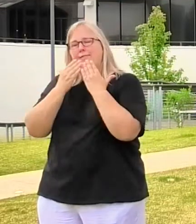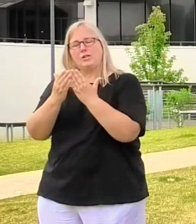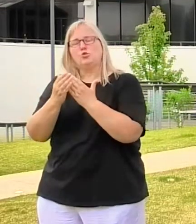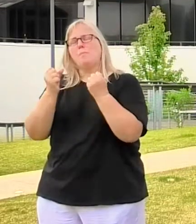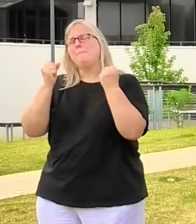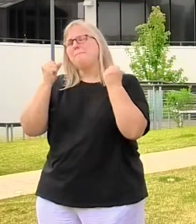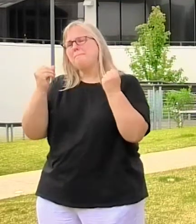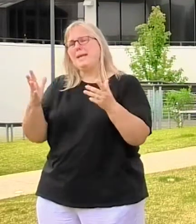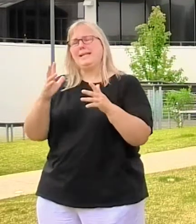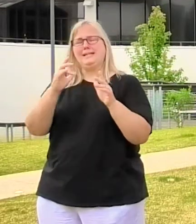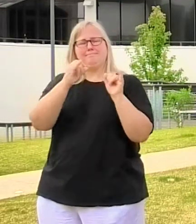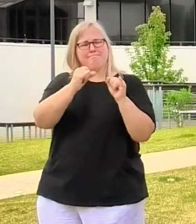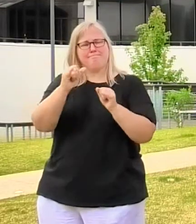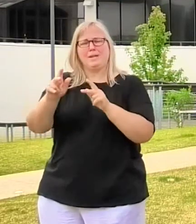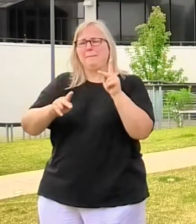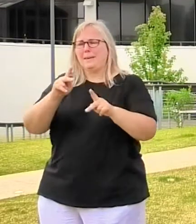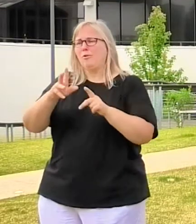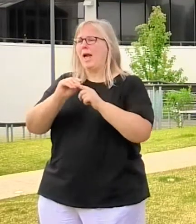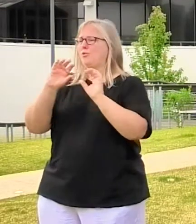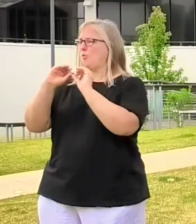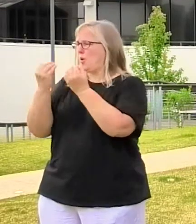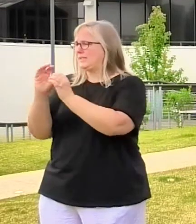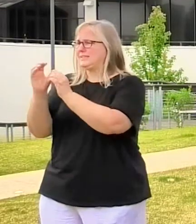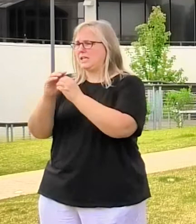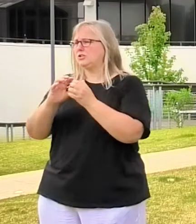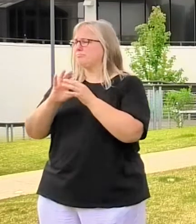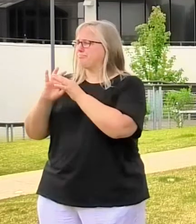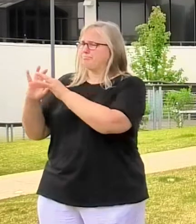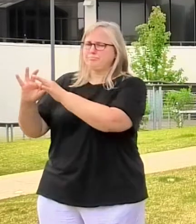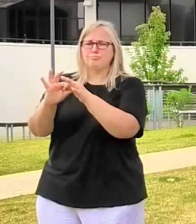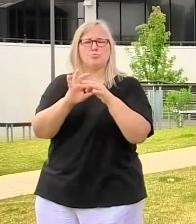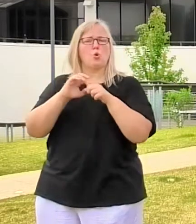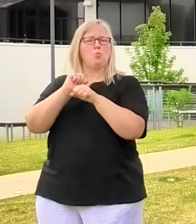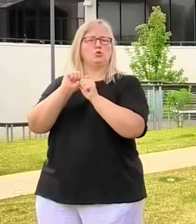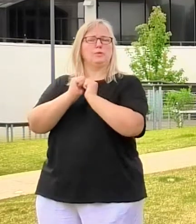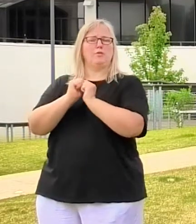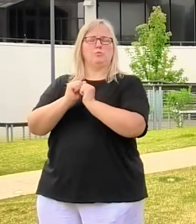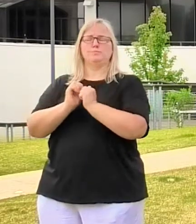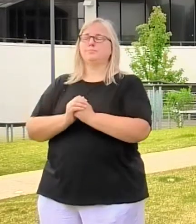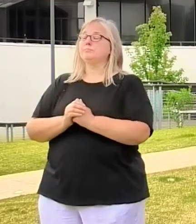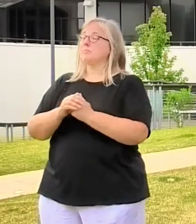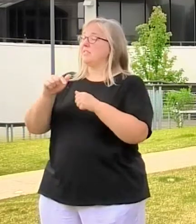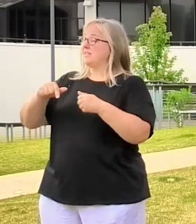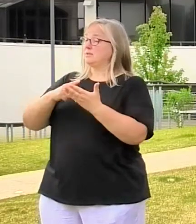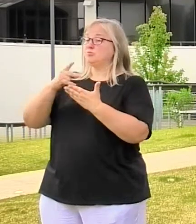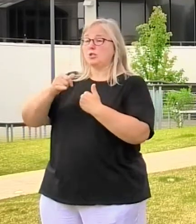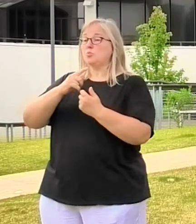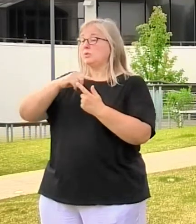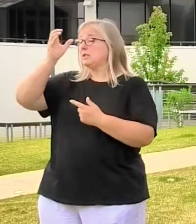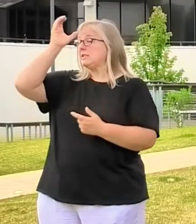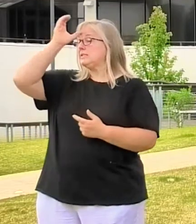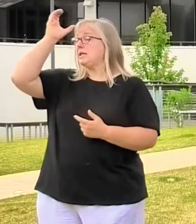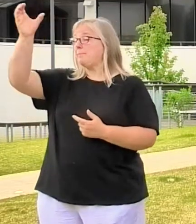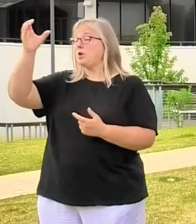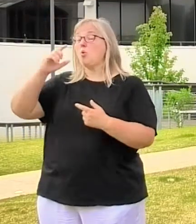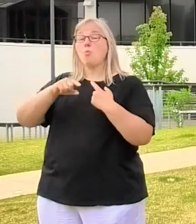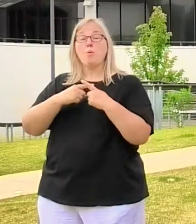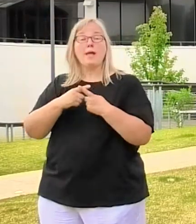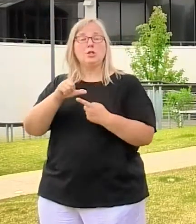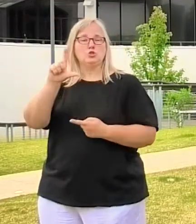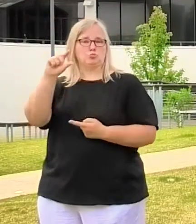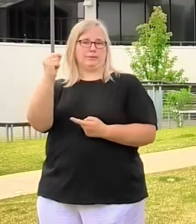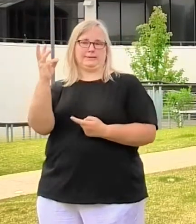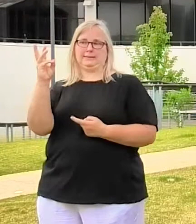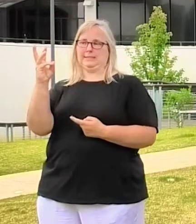and organizations working together. This project was conceptualized in